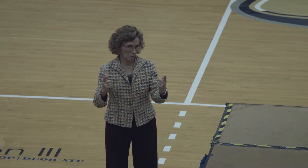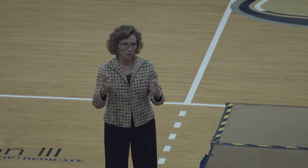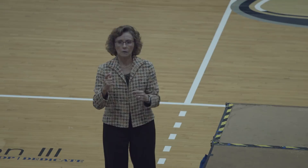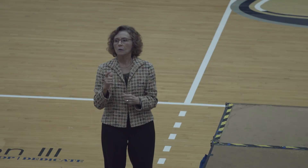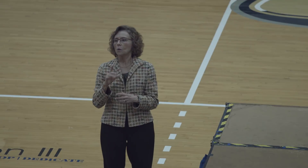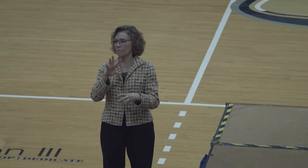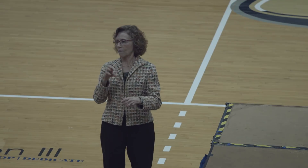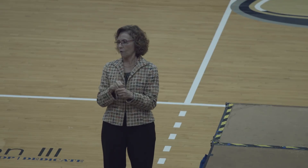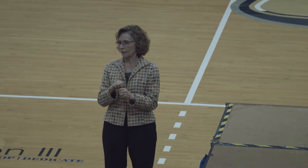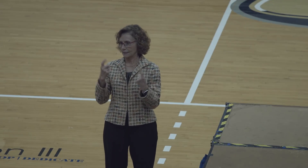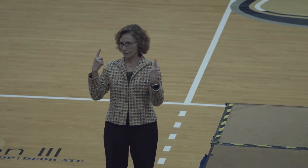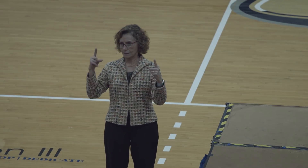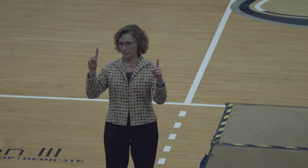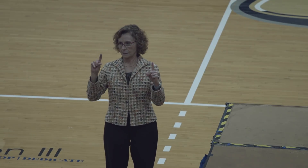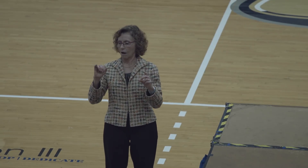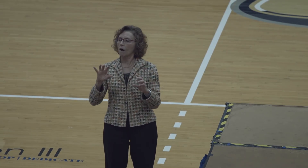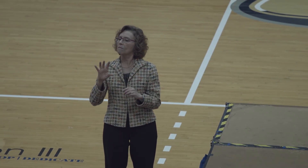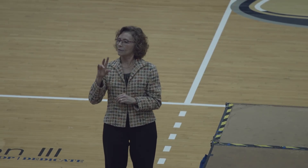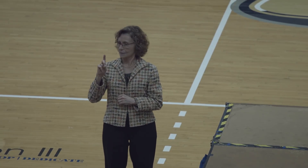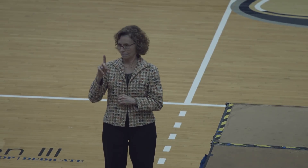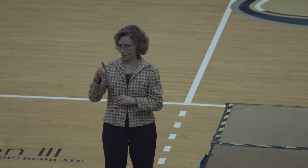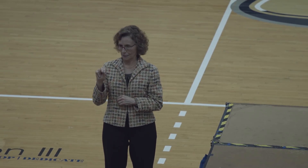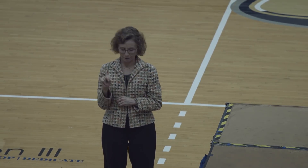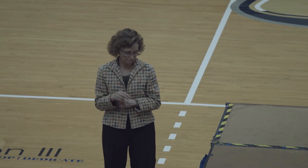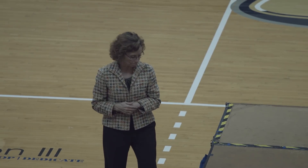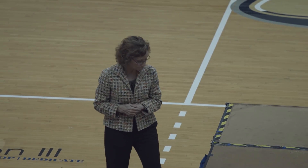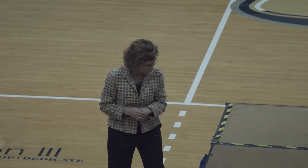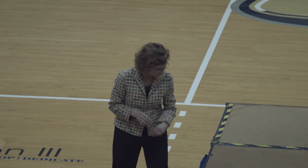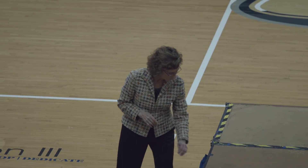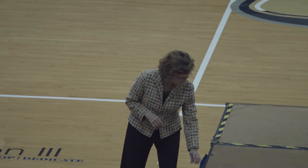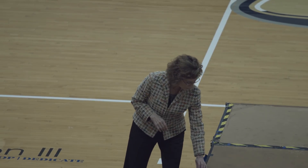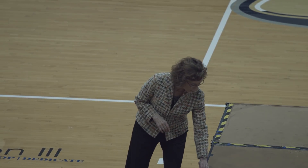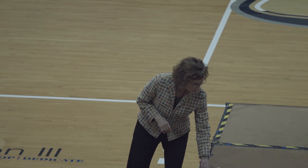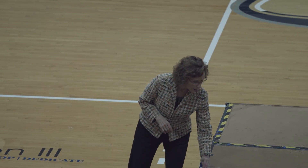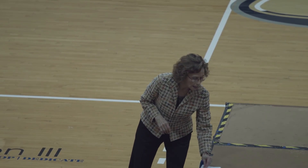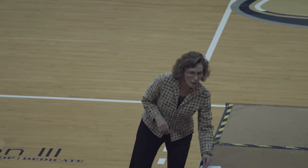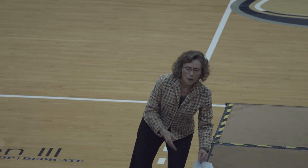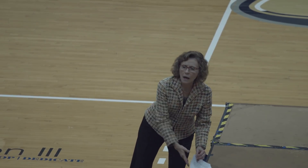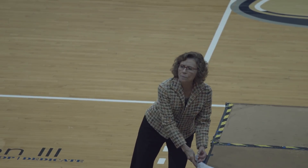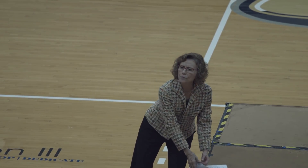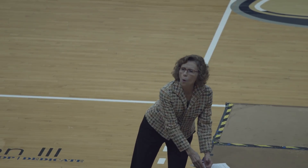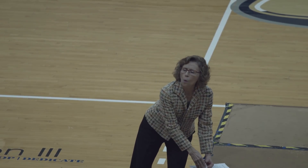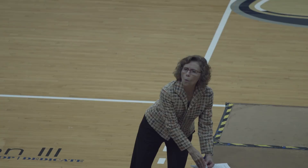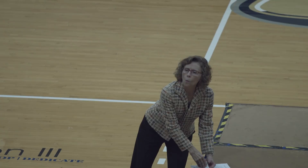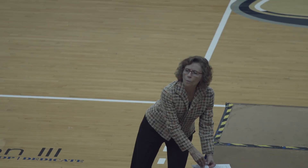to recognize all involved in the success of DPN.